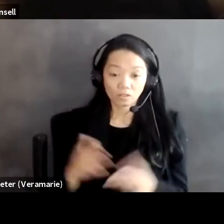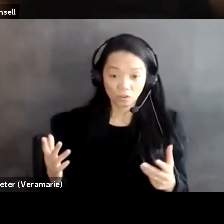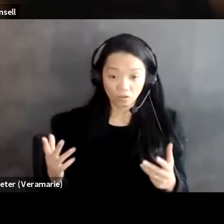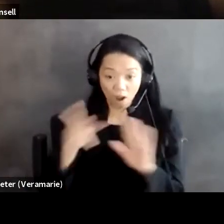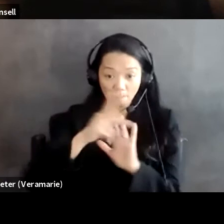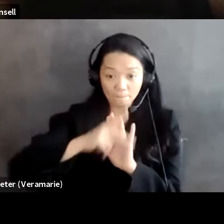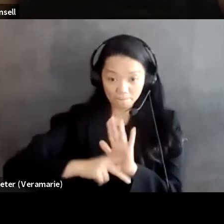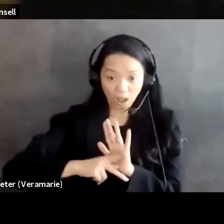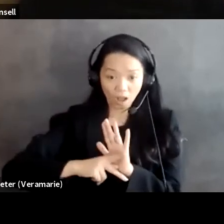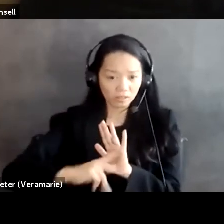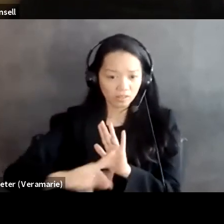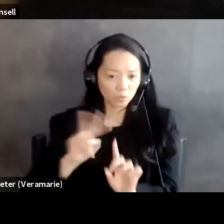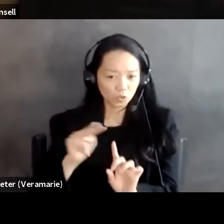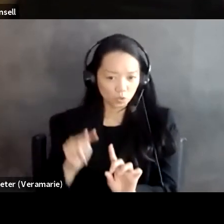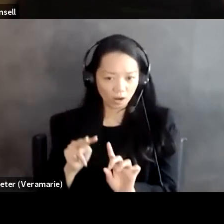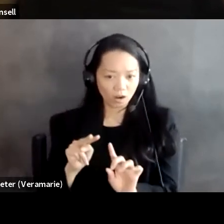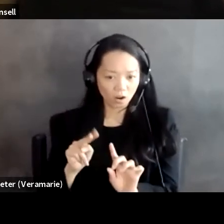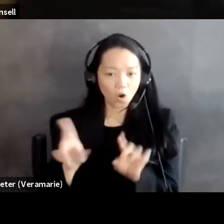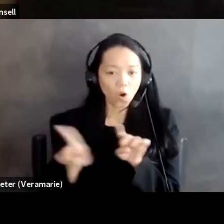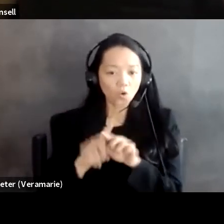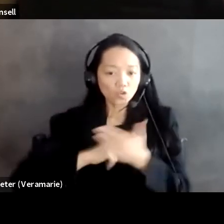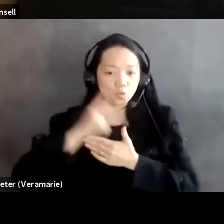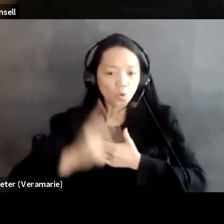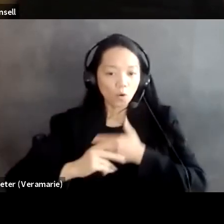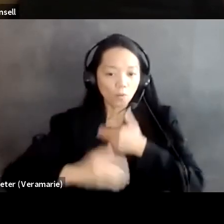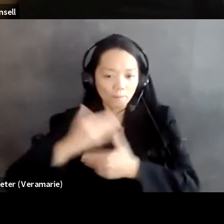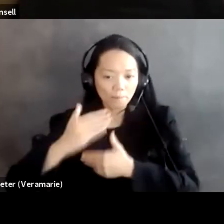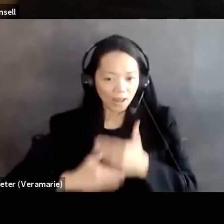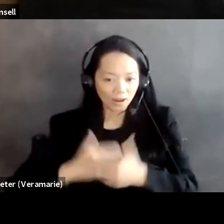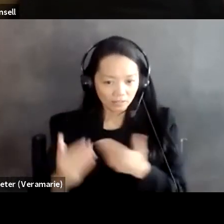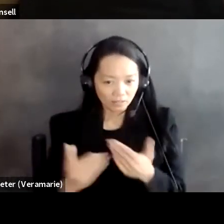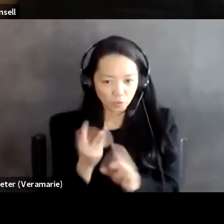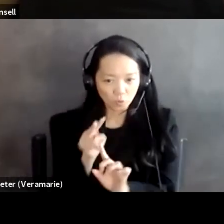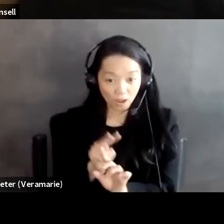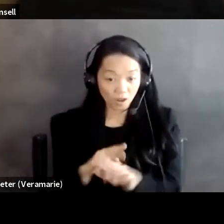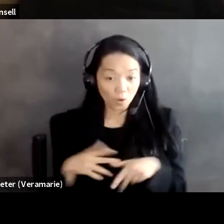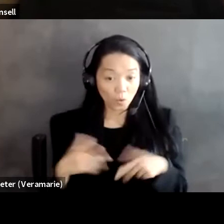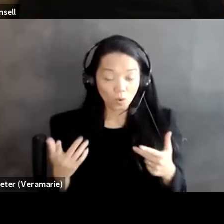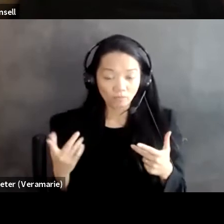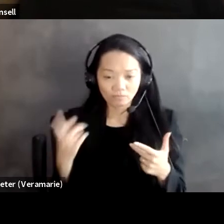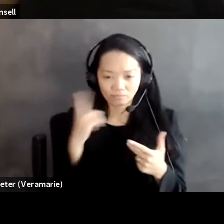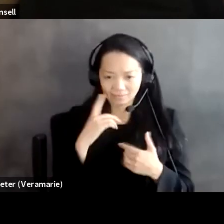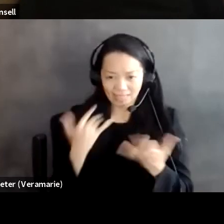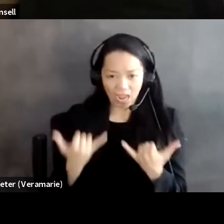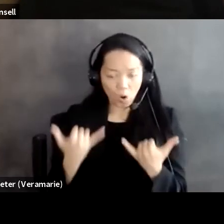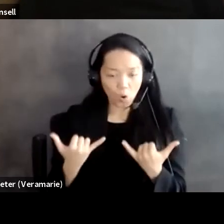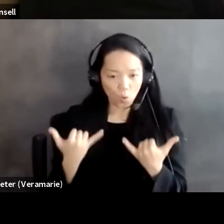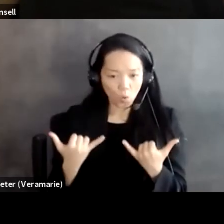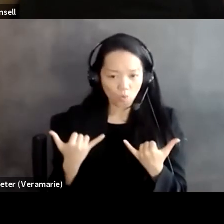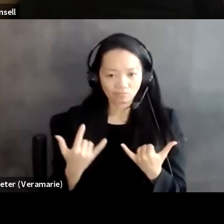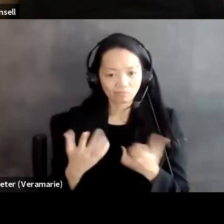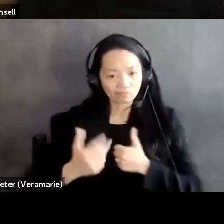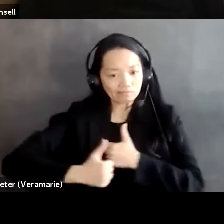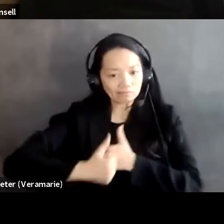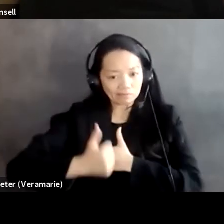policy perspective and from a programmatic perspective, I think we are in a time that is very dangerous